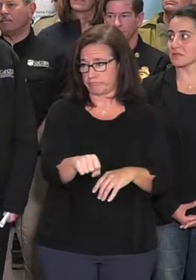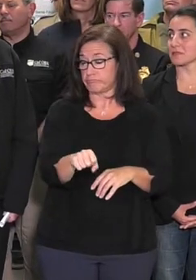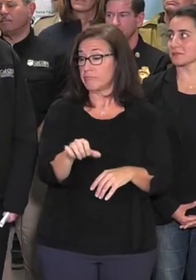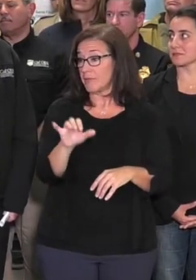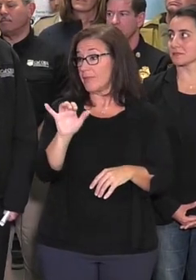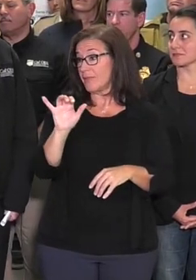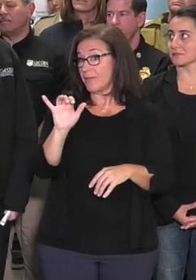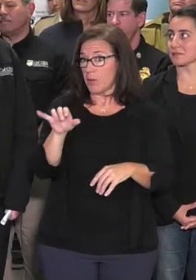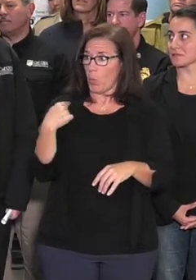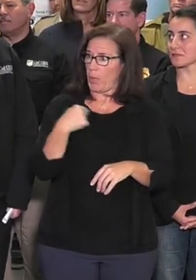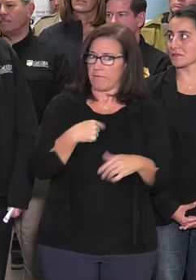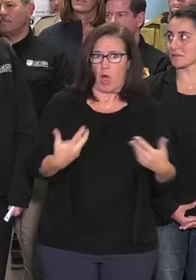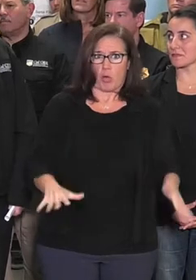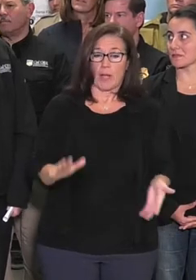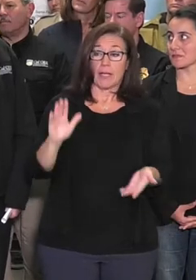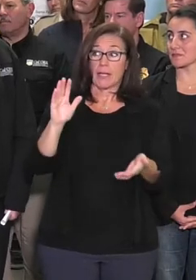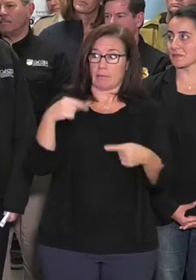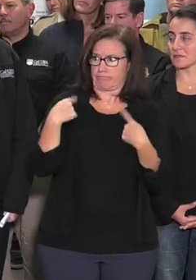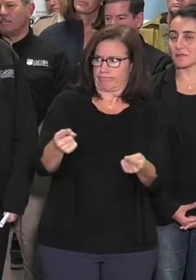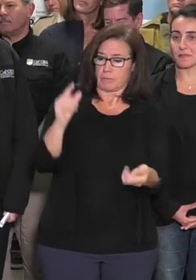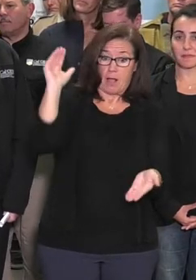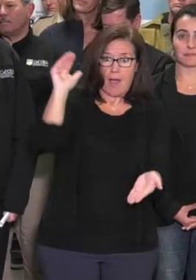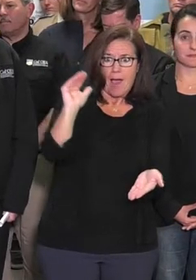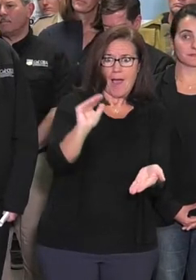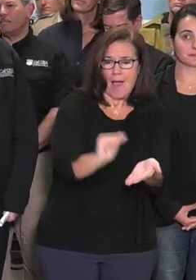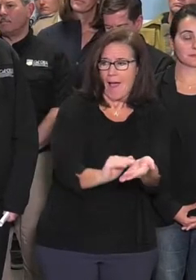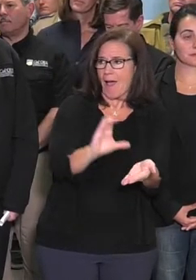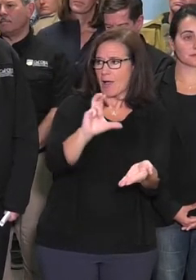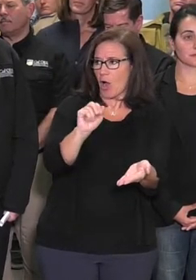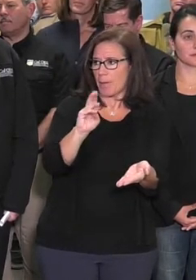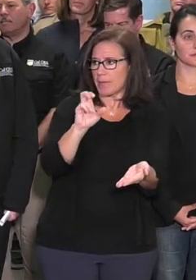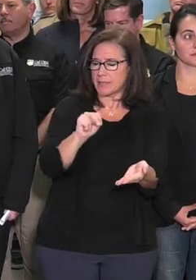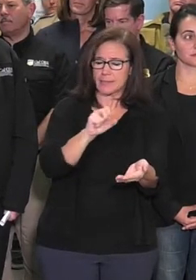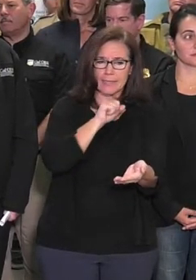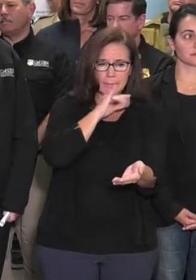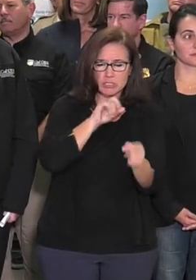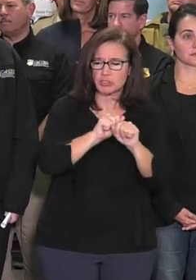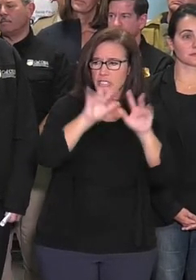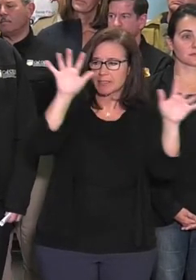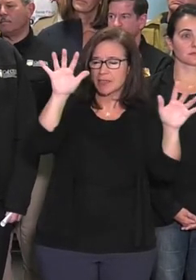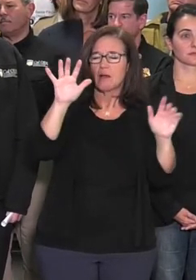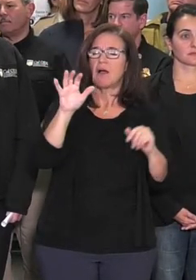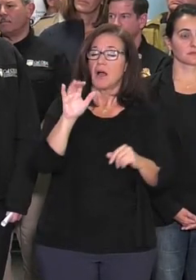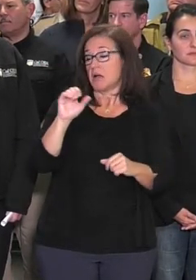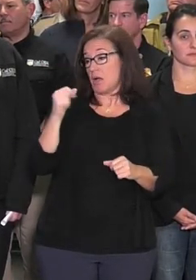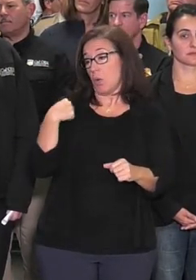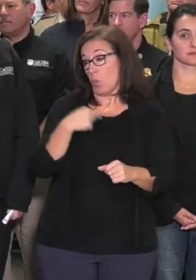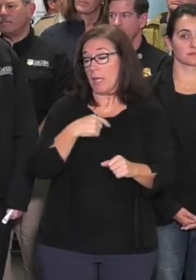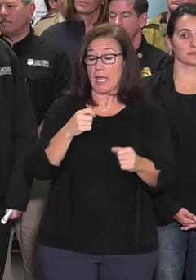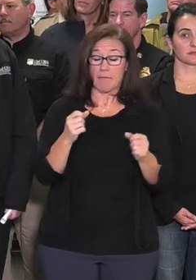hard-won reductions that we're making in California. But remember, this is a global problem.